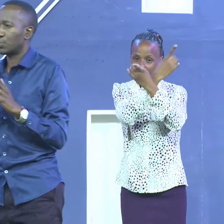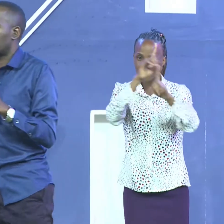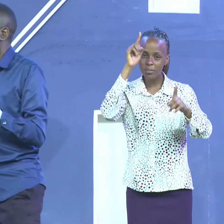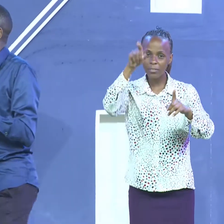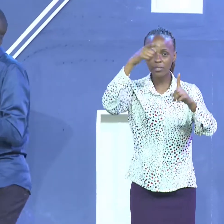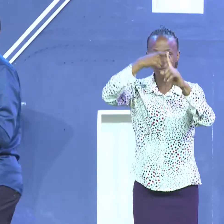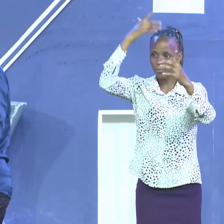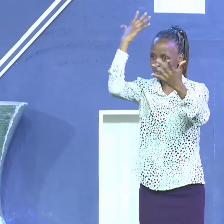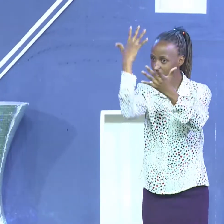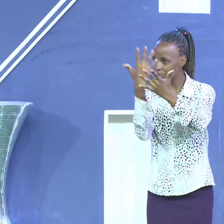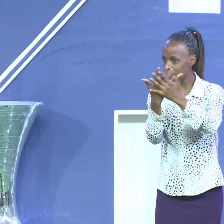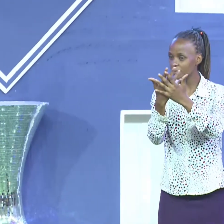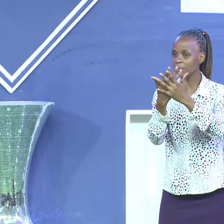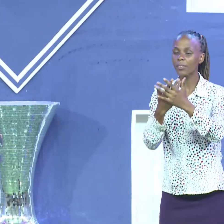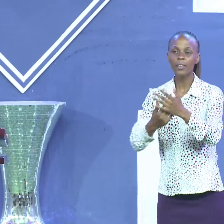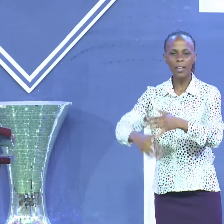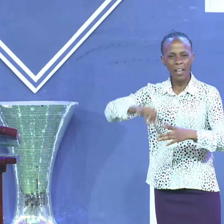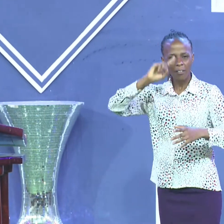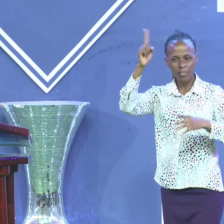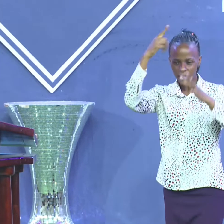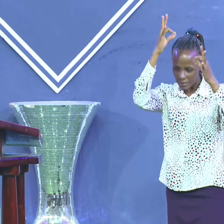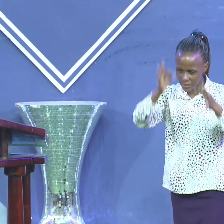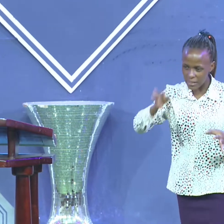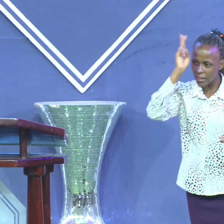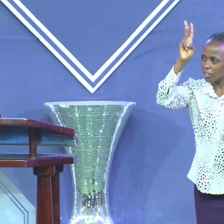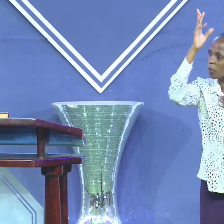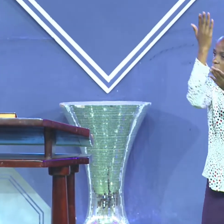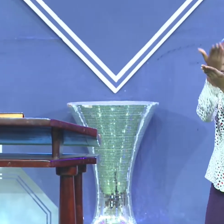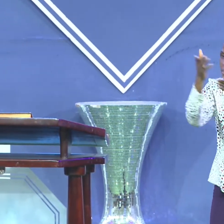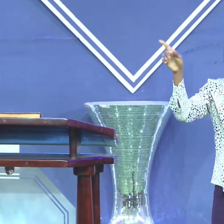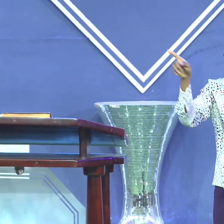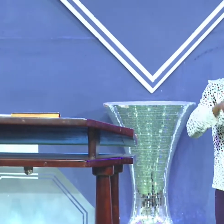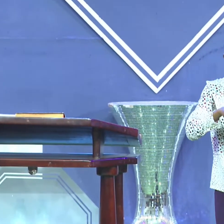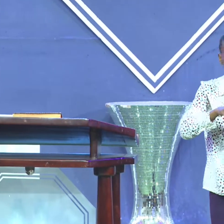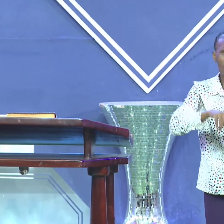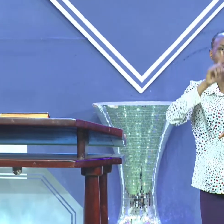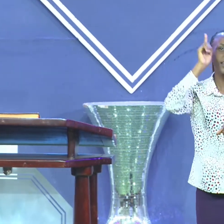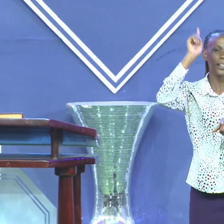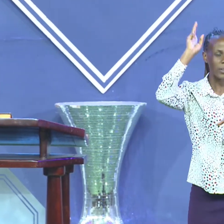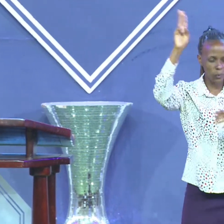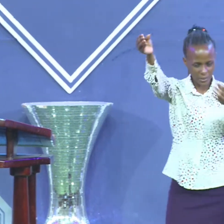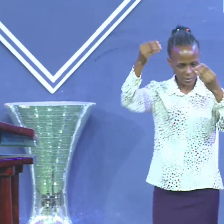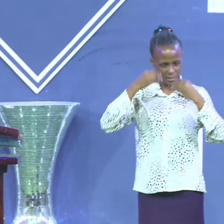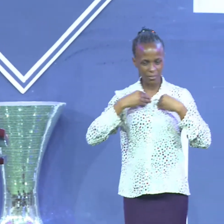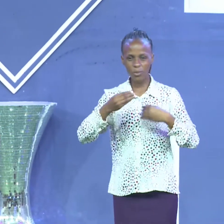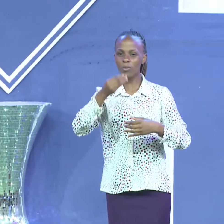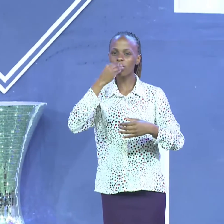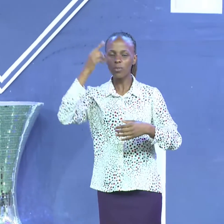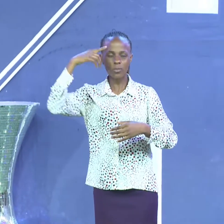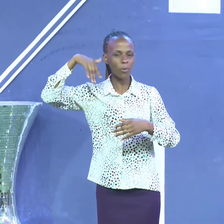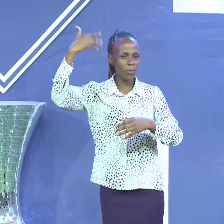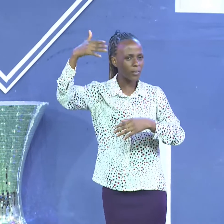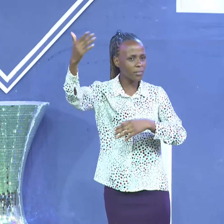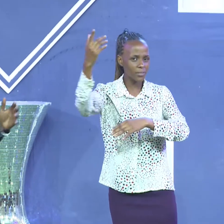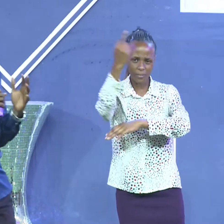moment the Lord is going to set you free from the prison, you're going to pray for this one thing, that he would give